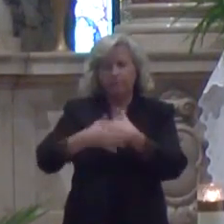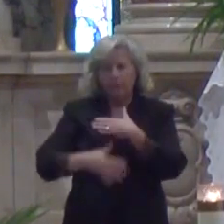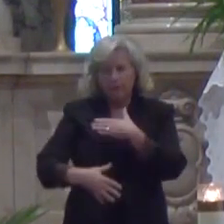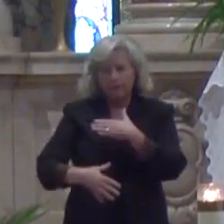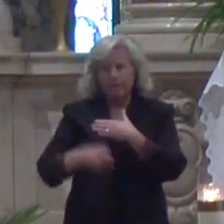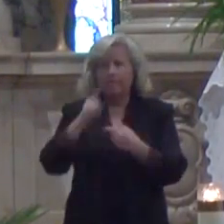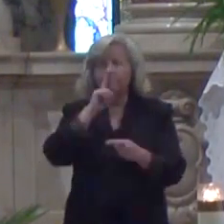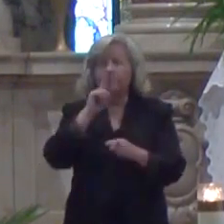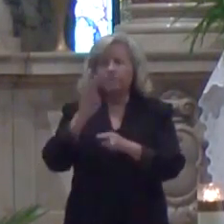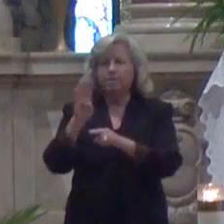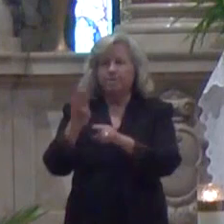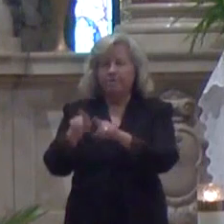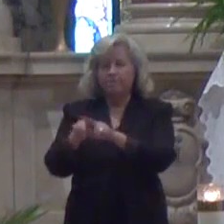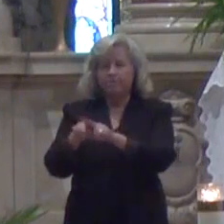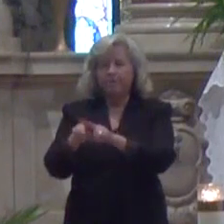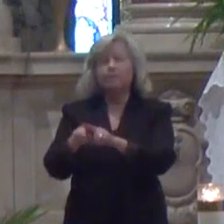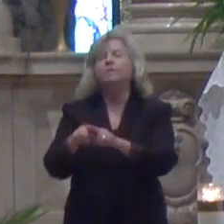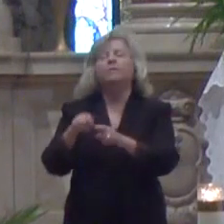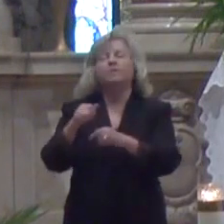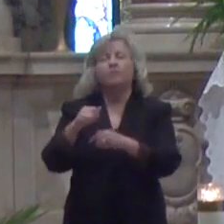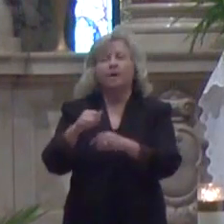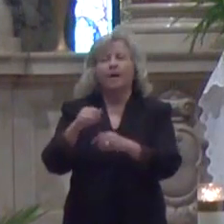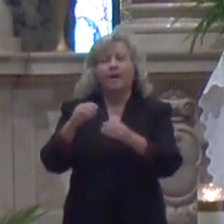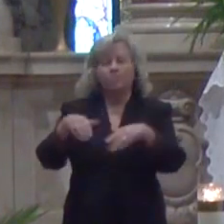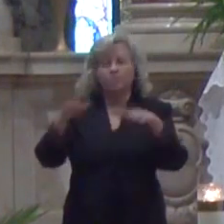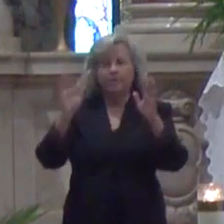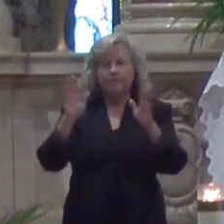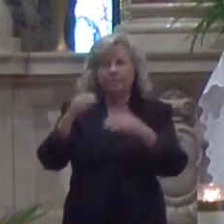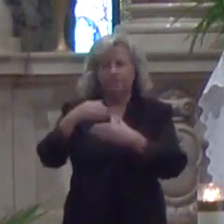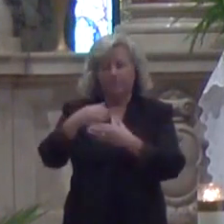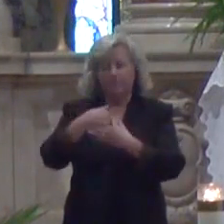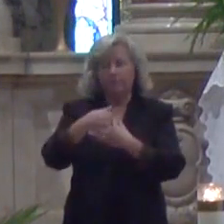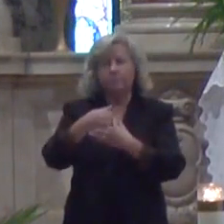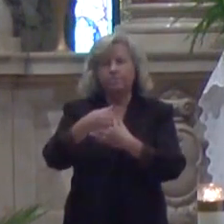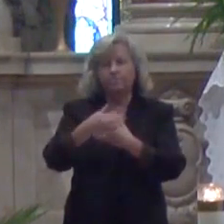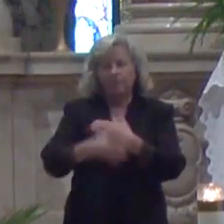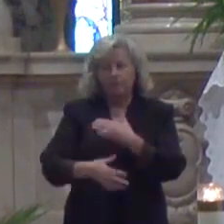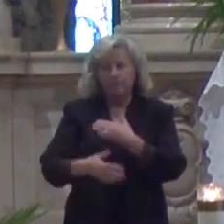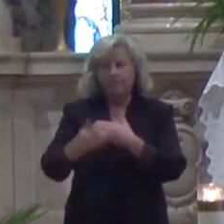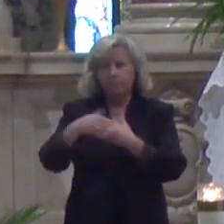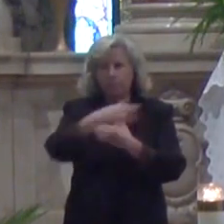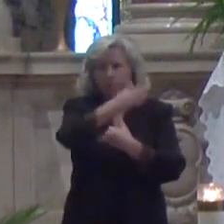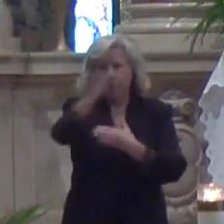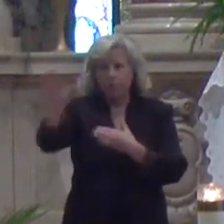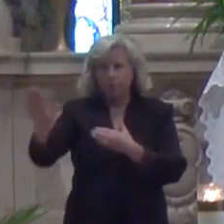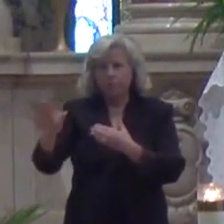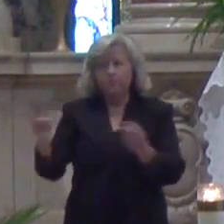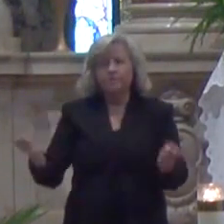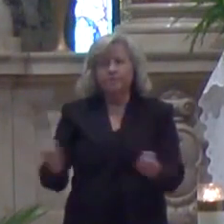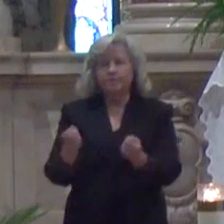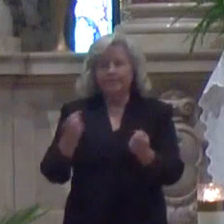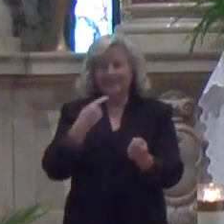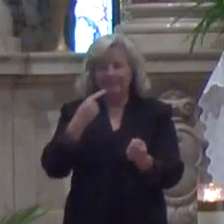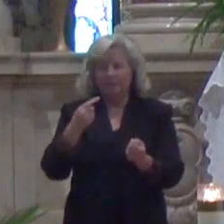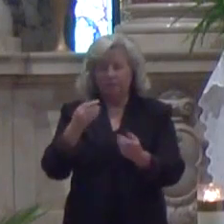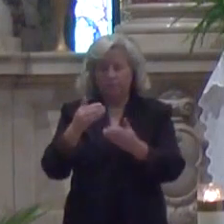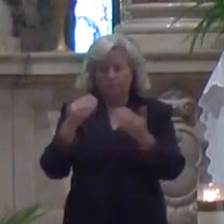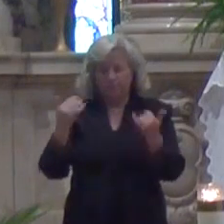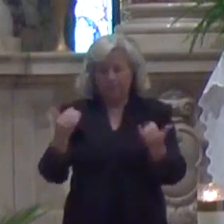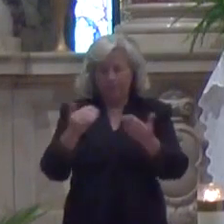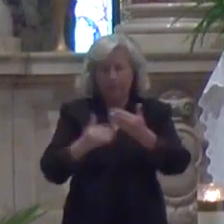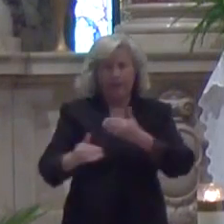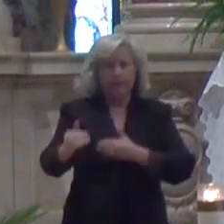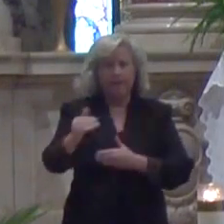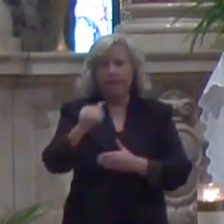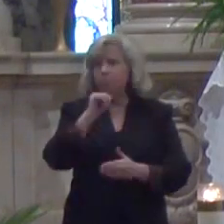which will be shed on behalf of many for the forgiveness of sins. I tell you, from now on, I